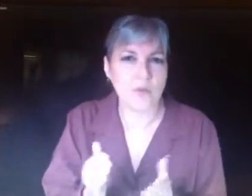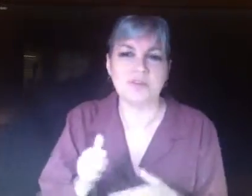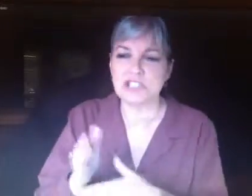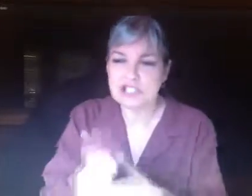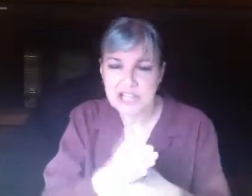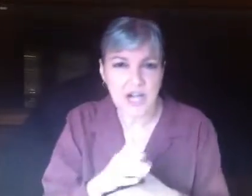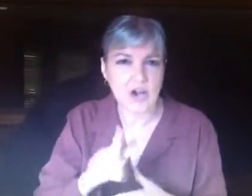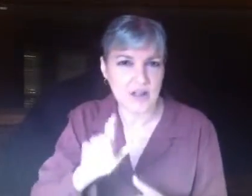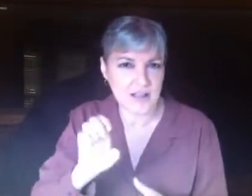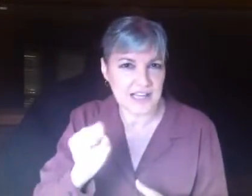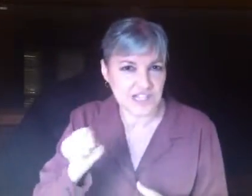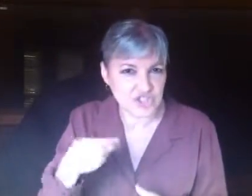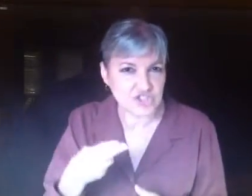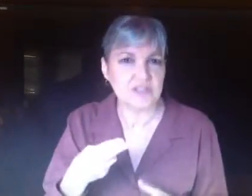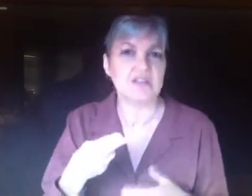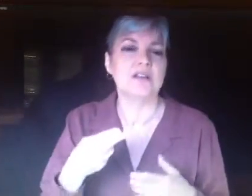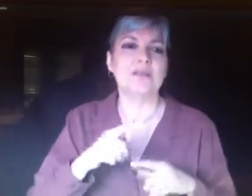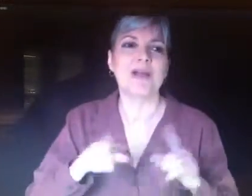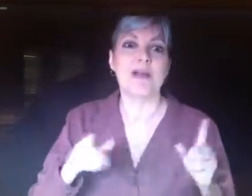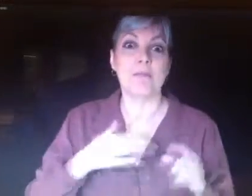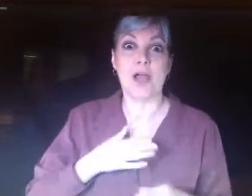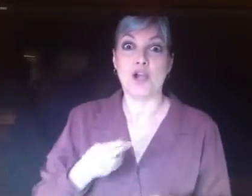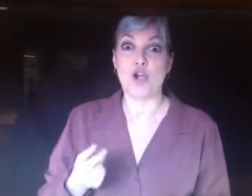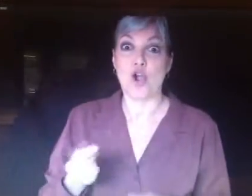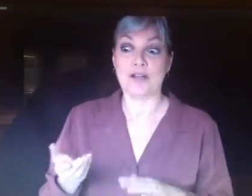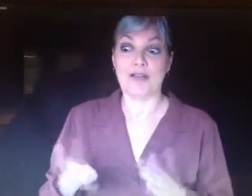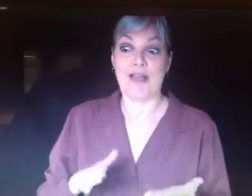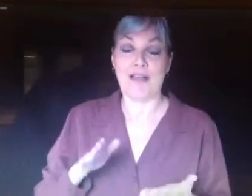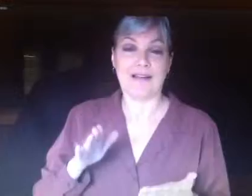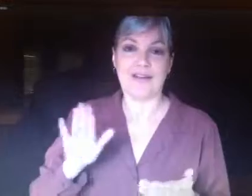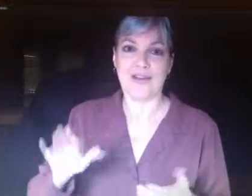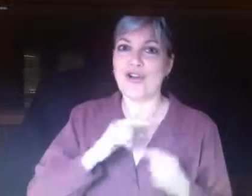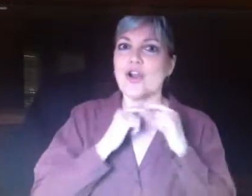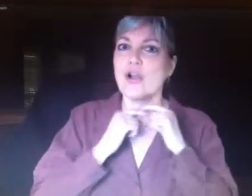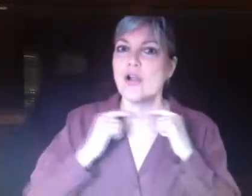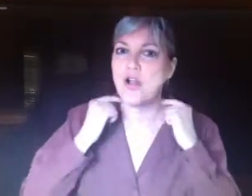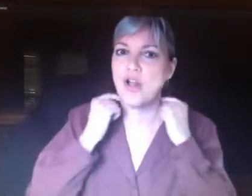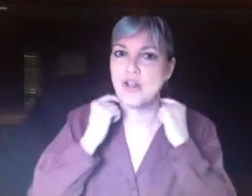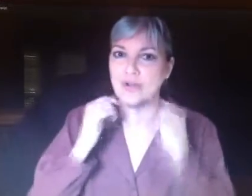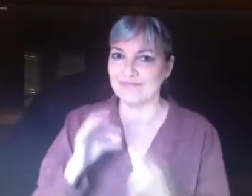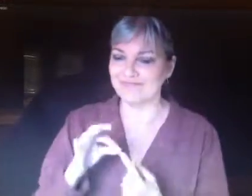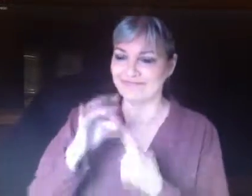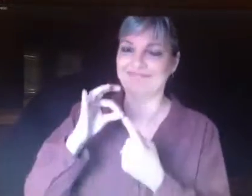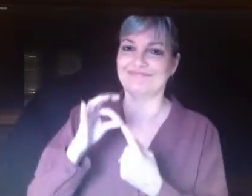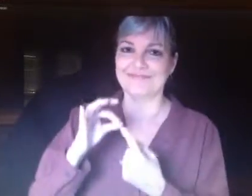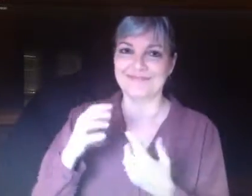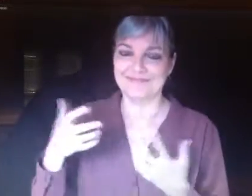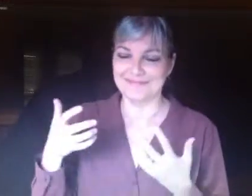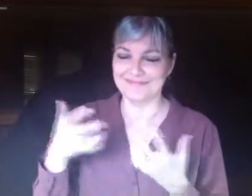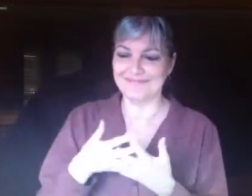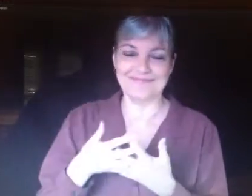have several different animals, and they all share the same food bowl and the same leash. But when Sophia died, her collar